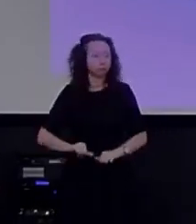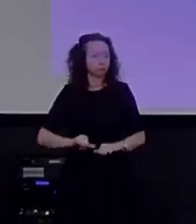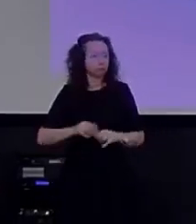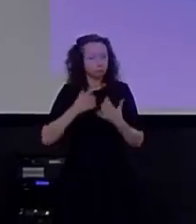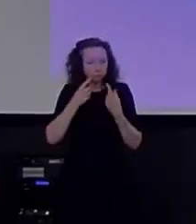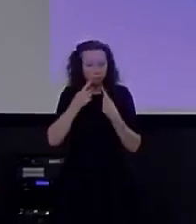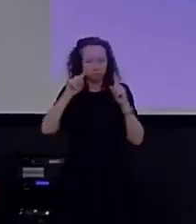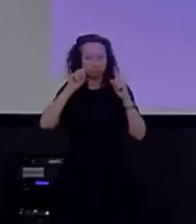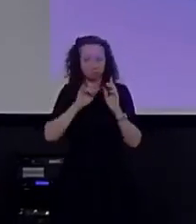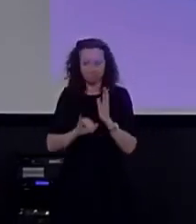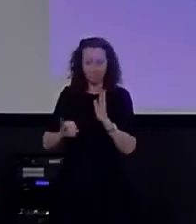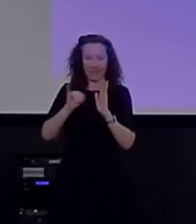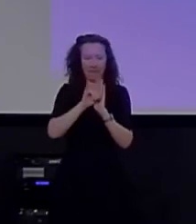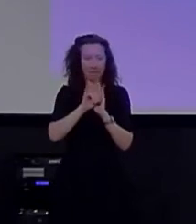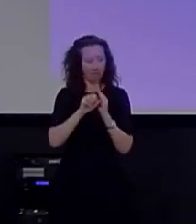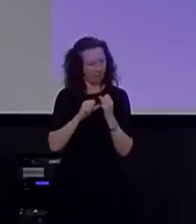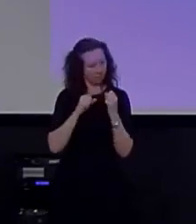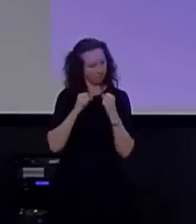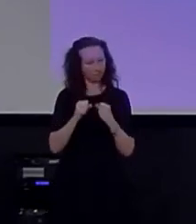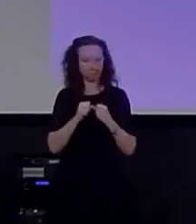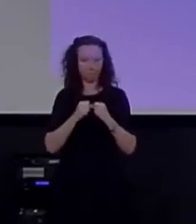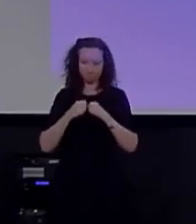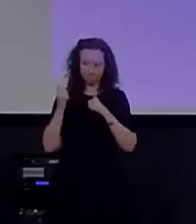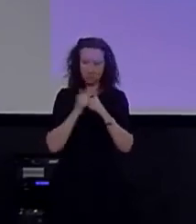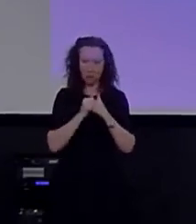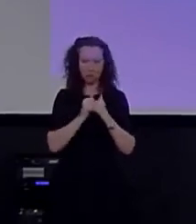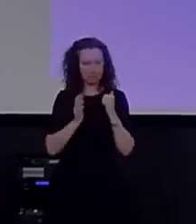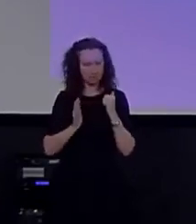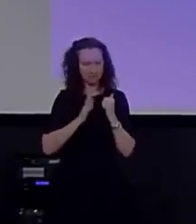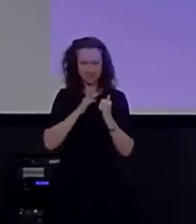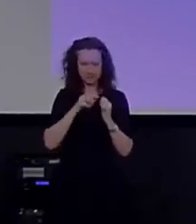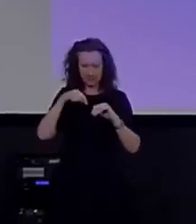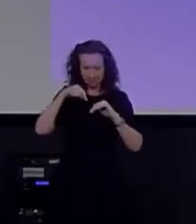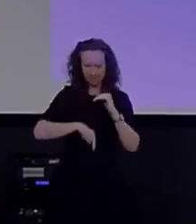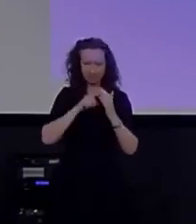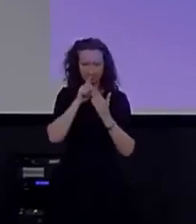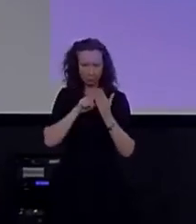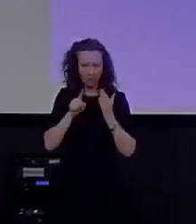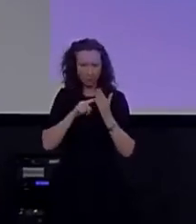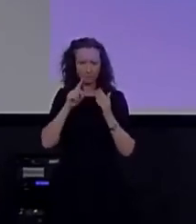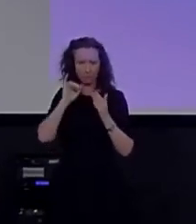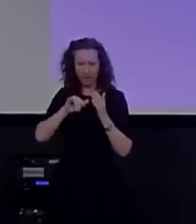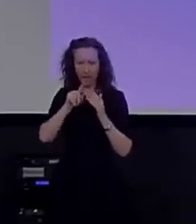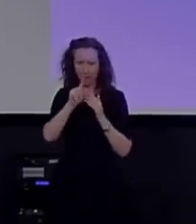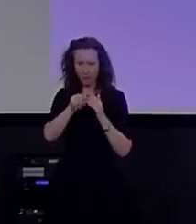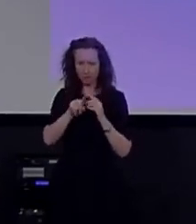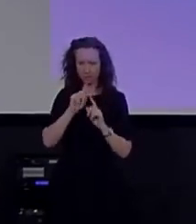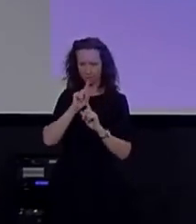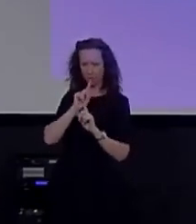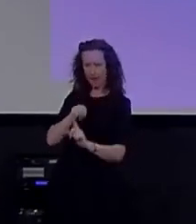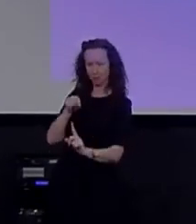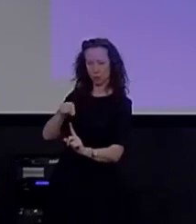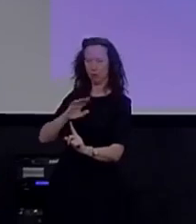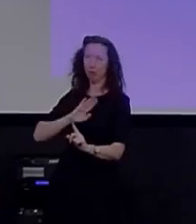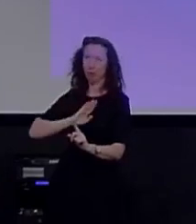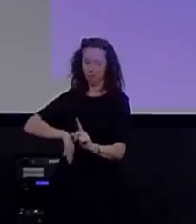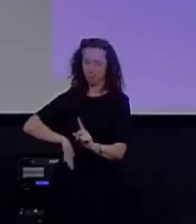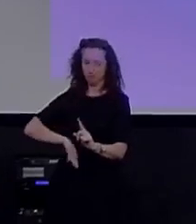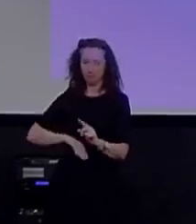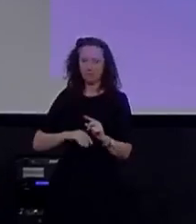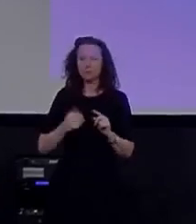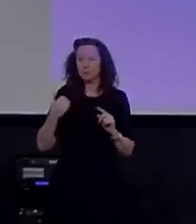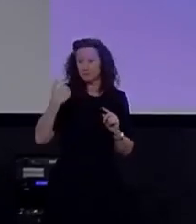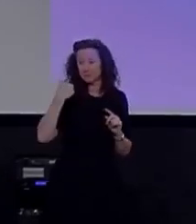concrete, solid, sophisticated work to ask and answer the question. Just as a concrete thing, I was the chair